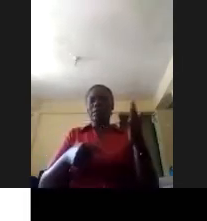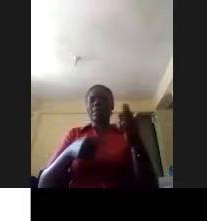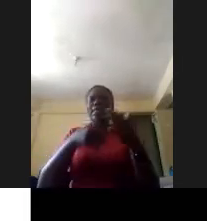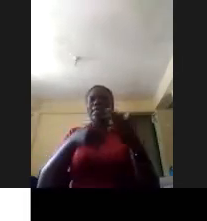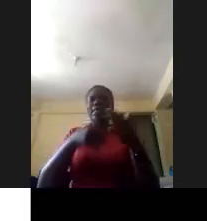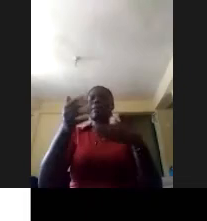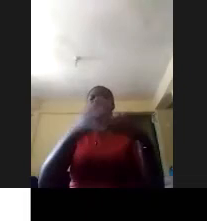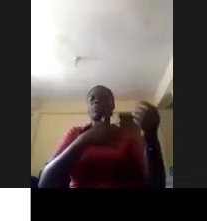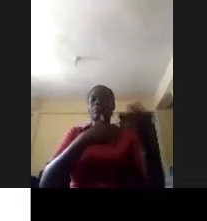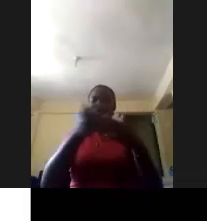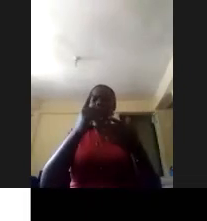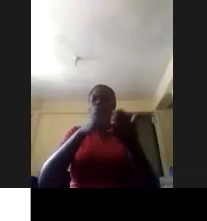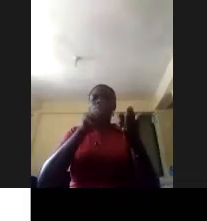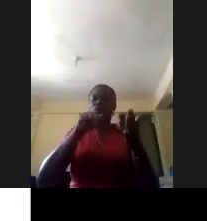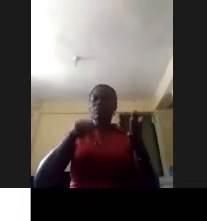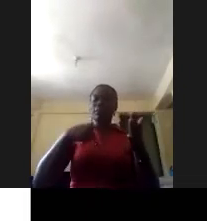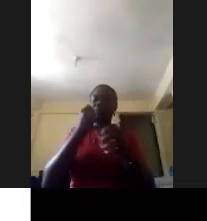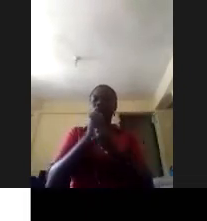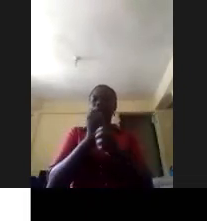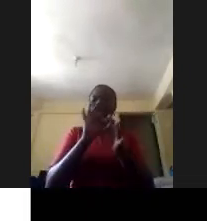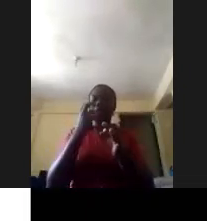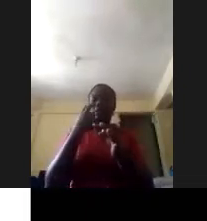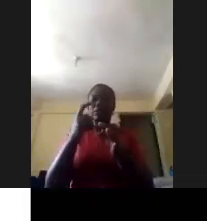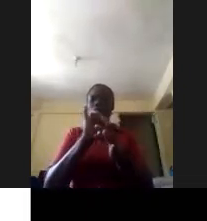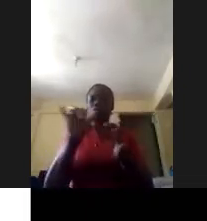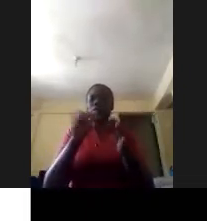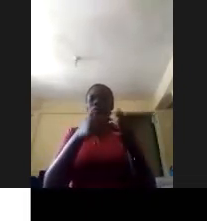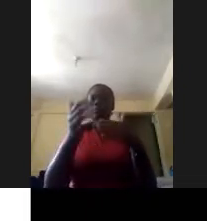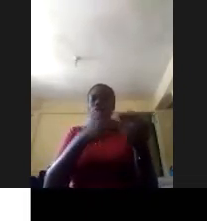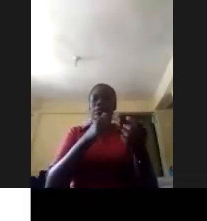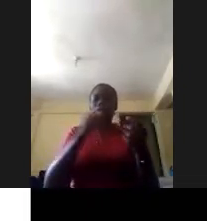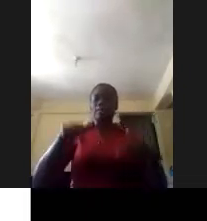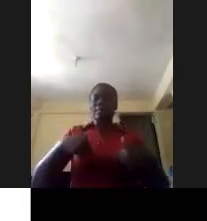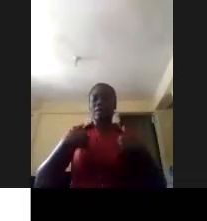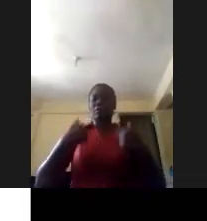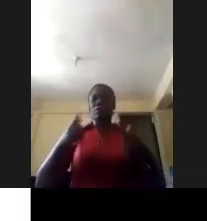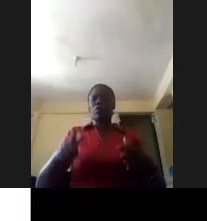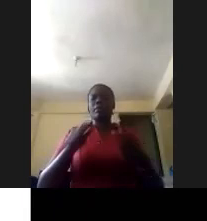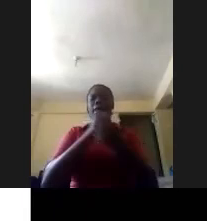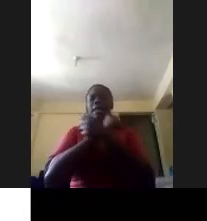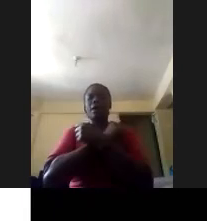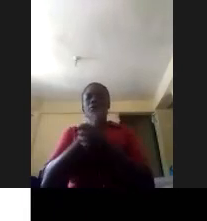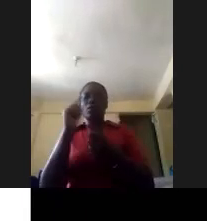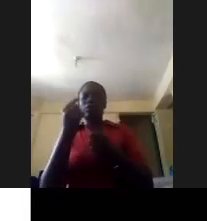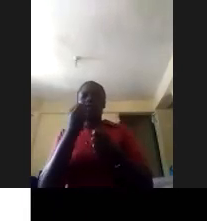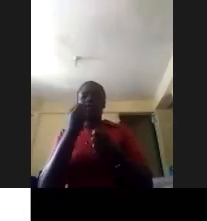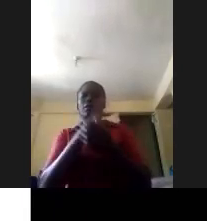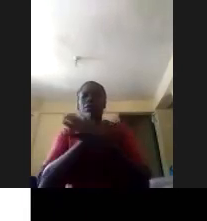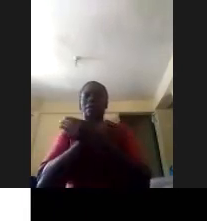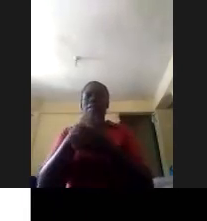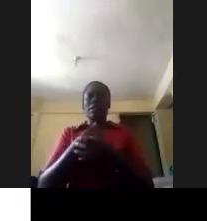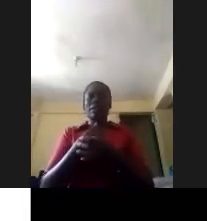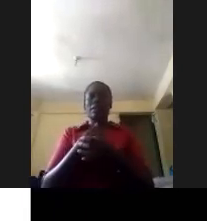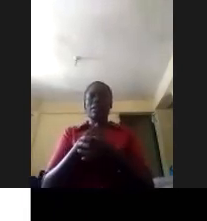to do if I experience these symptoms in myself or in my loved ones or my friends or in the